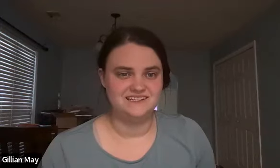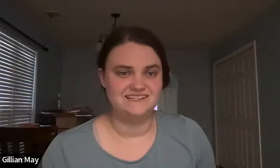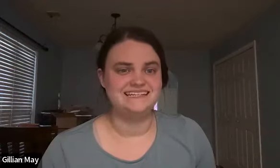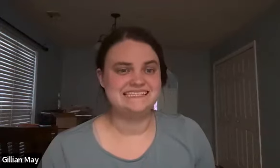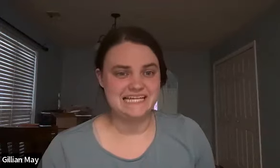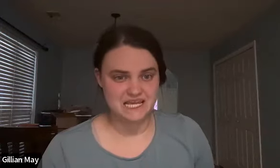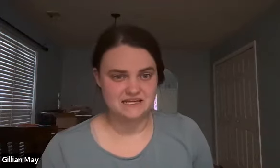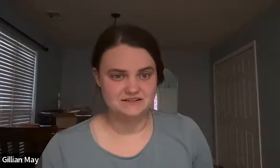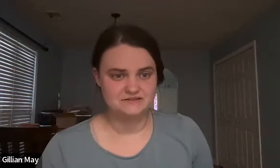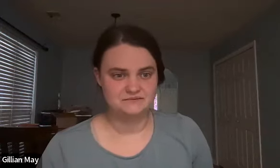good, 10.